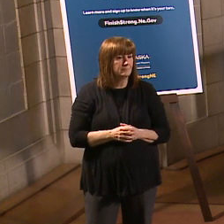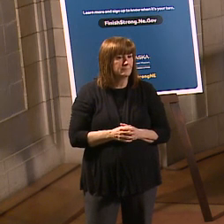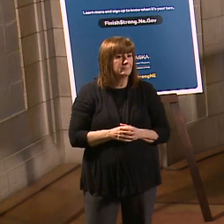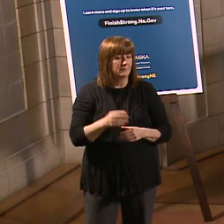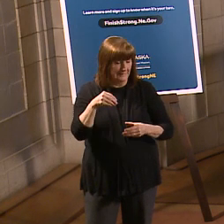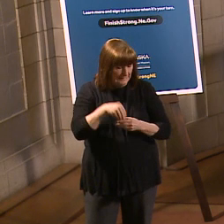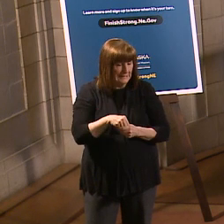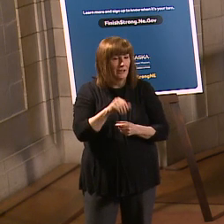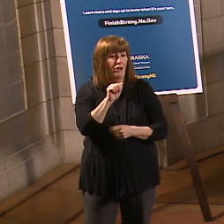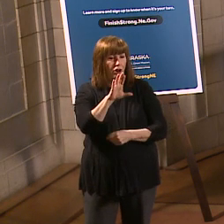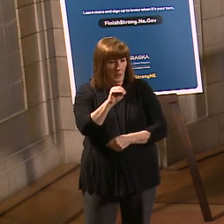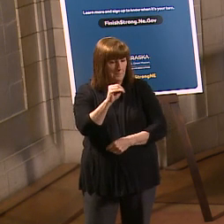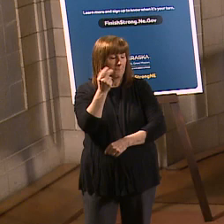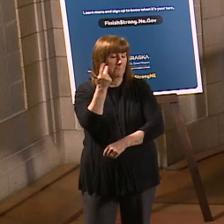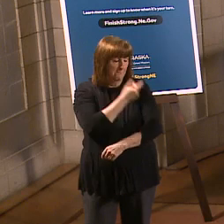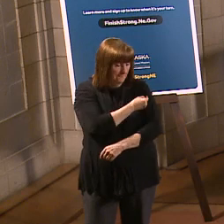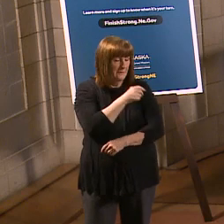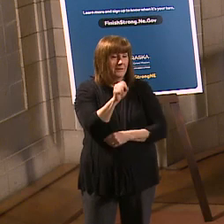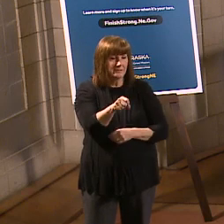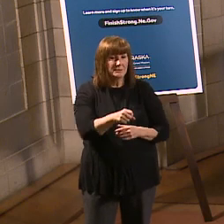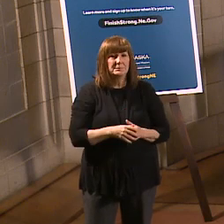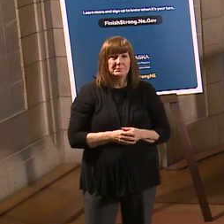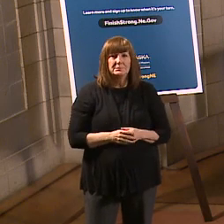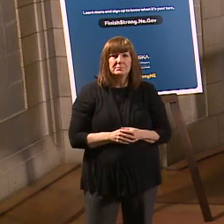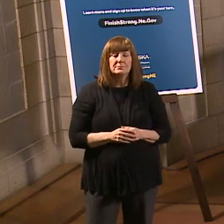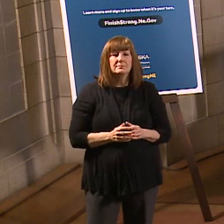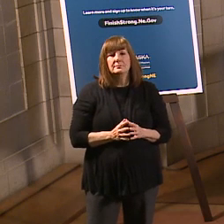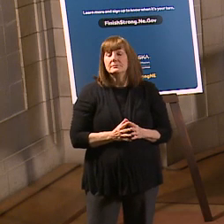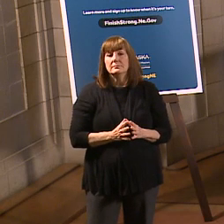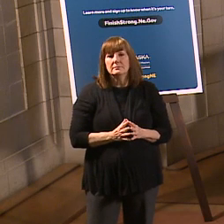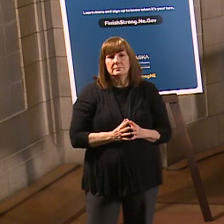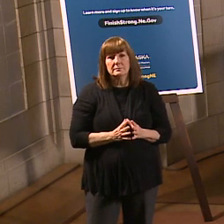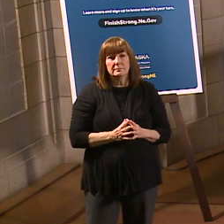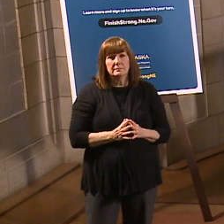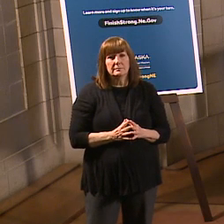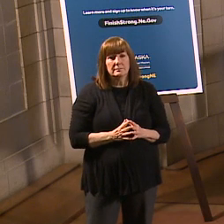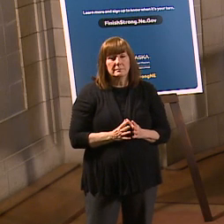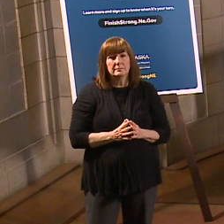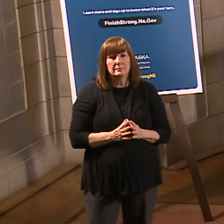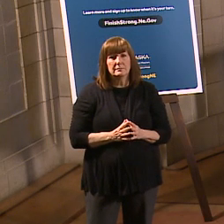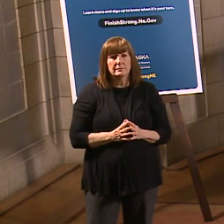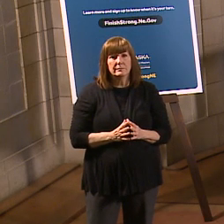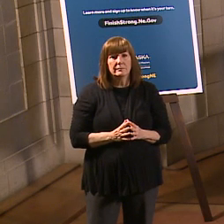Delivered in arms. Yeah. Yeah. Andrew.